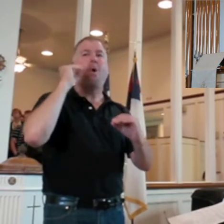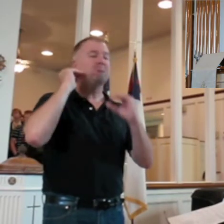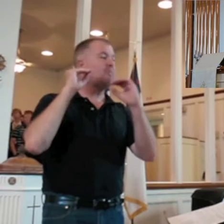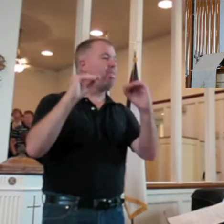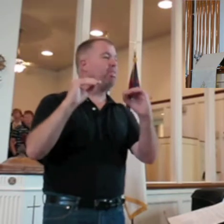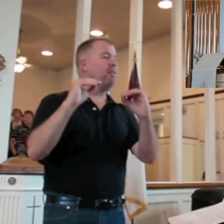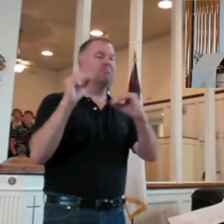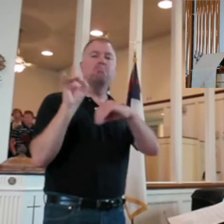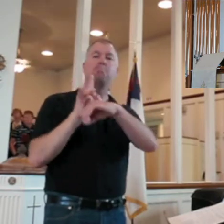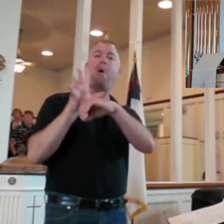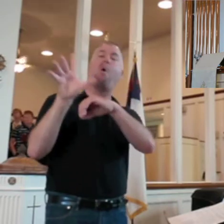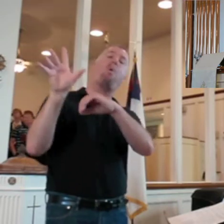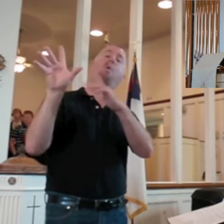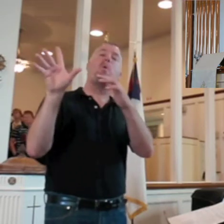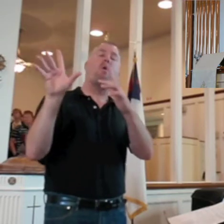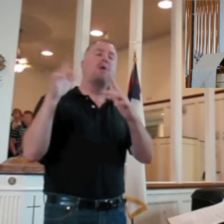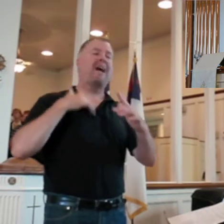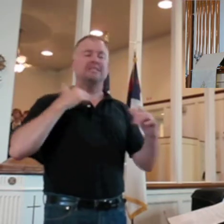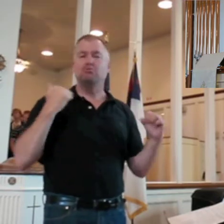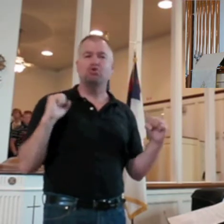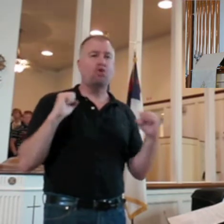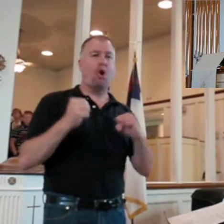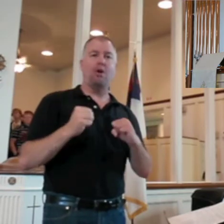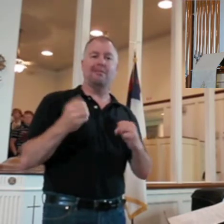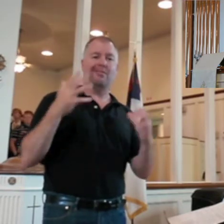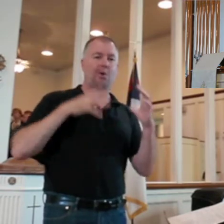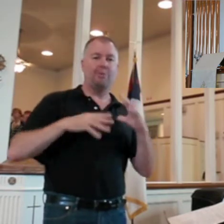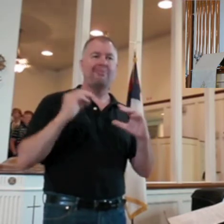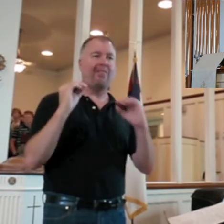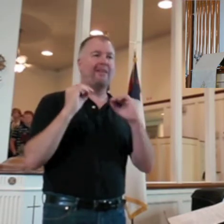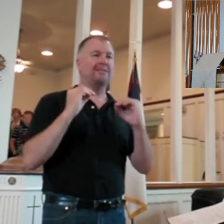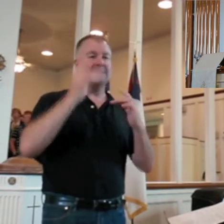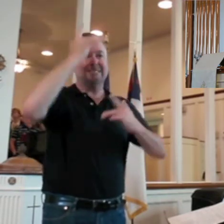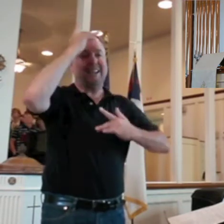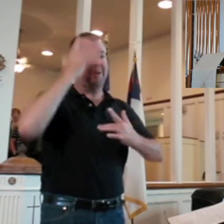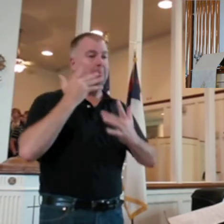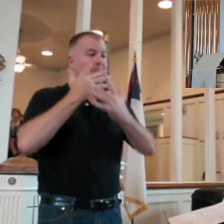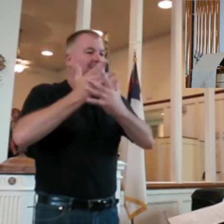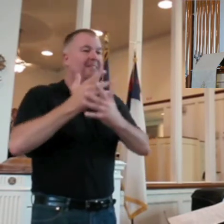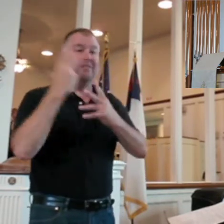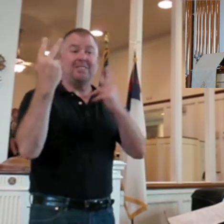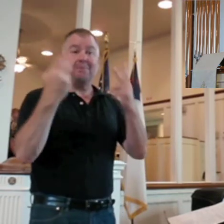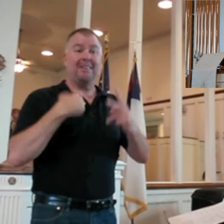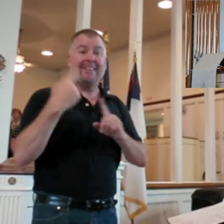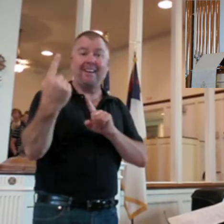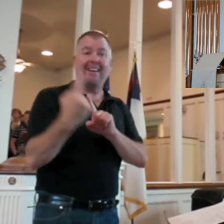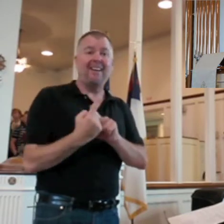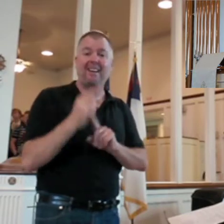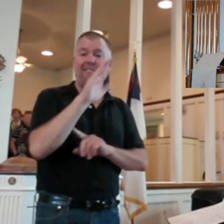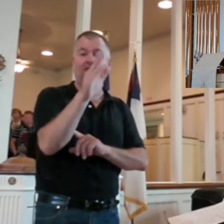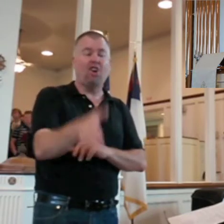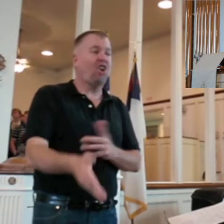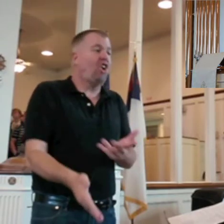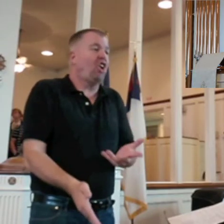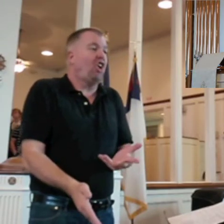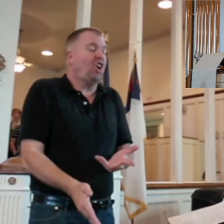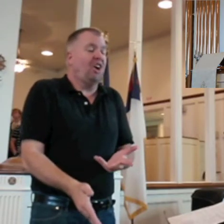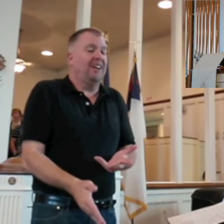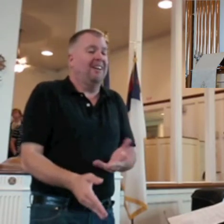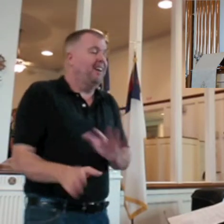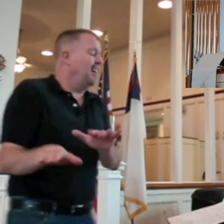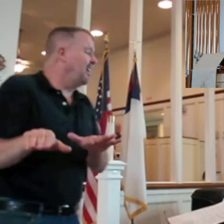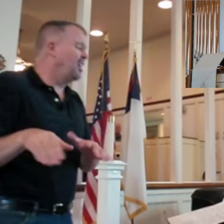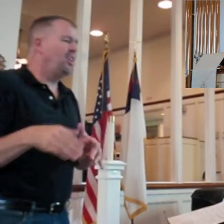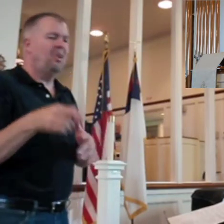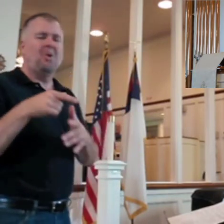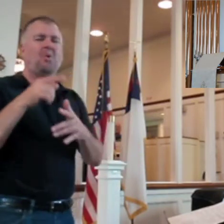no drink. I was homeless and you gave me no bed. I was shivering and you gave me no clothes. Sick and in prison and you never visited. And then